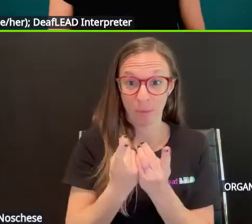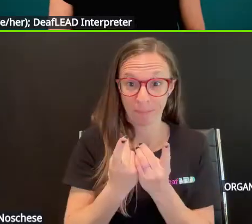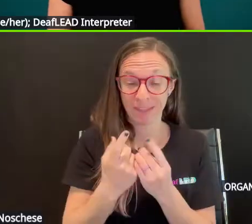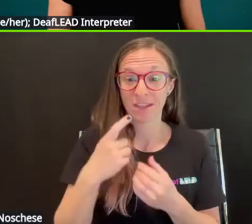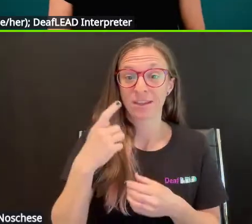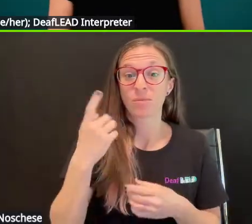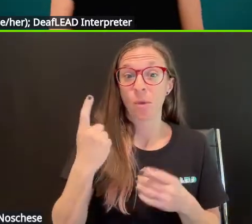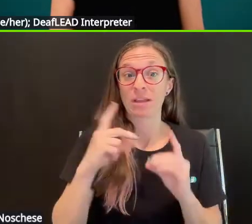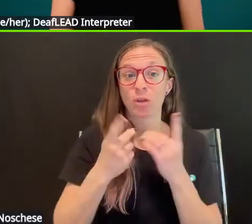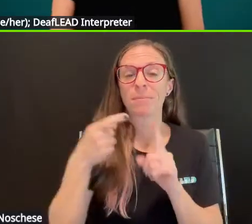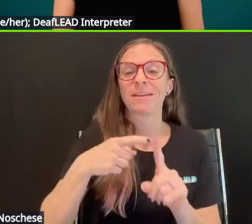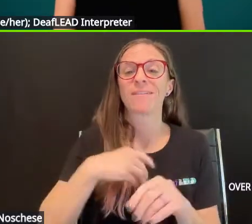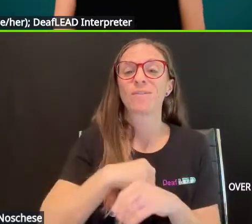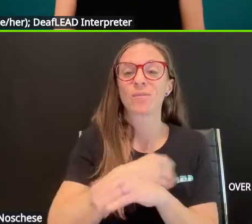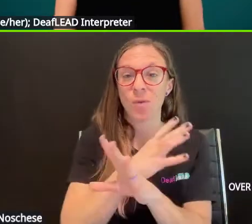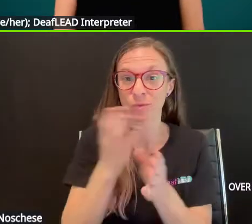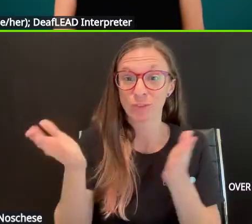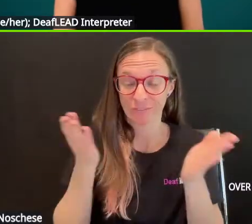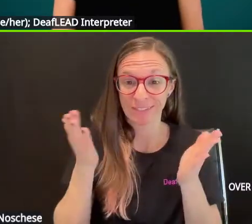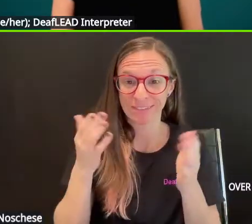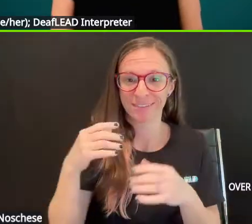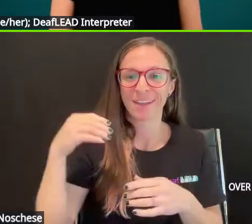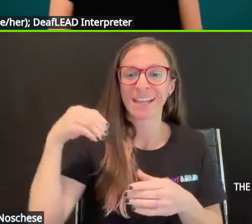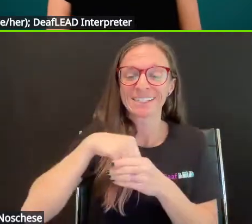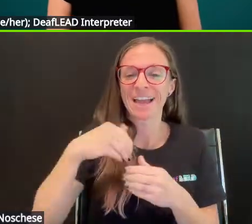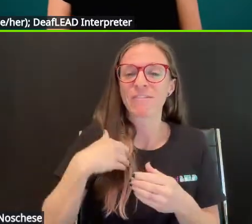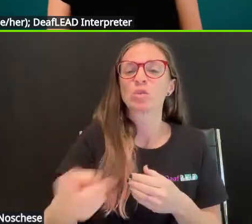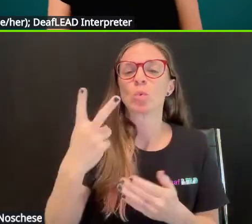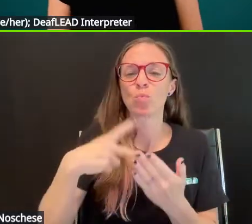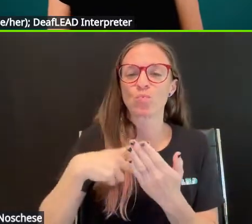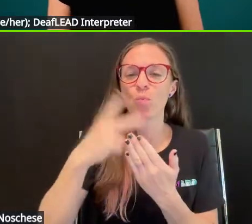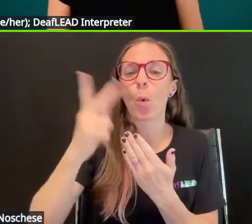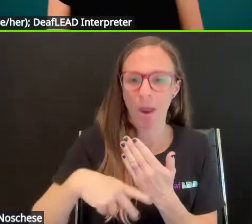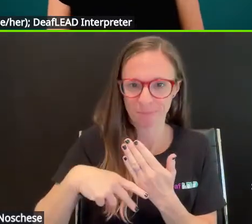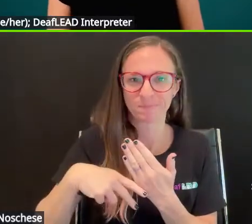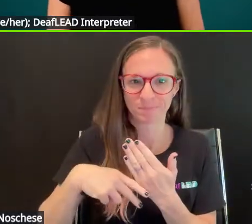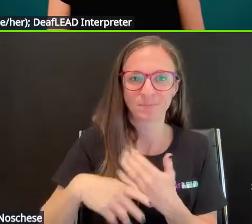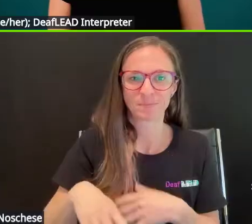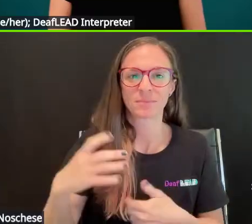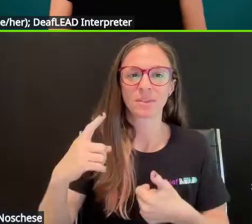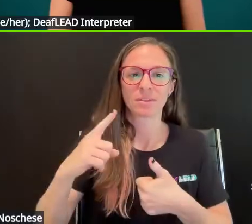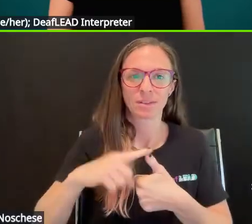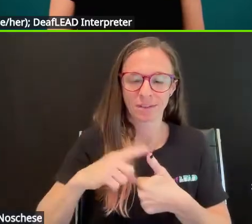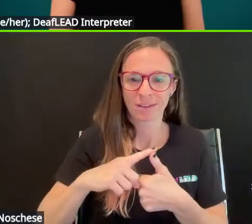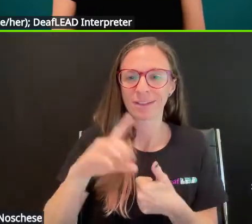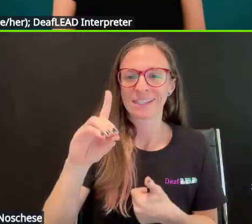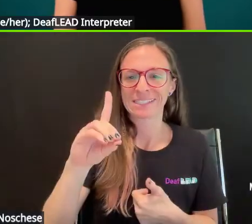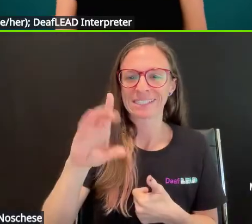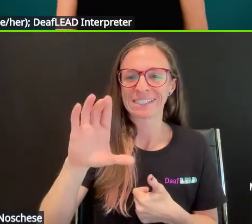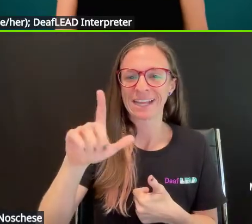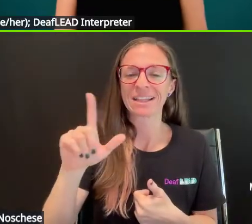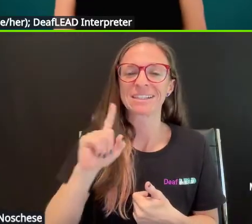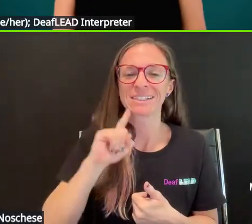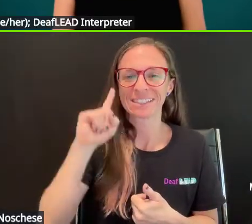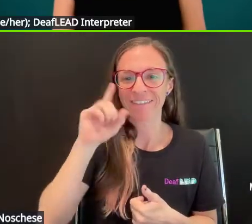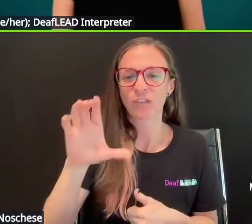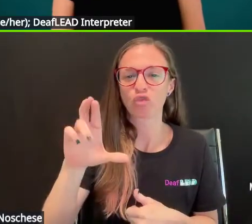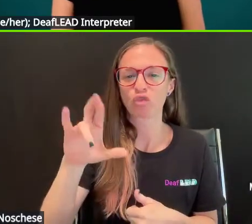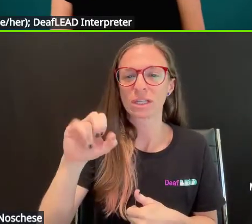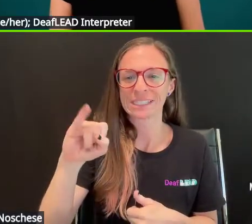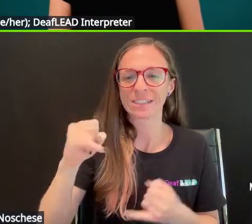Yes, thank you. So as mentioned, we have 12 departments. One of the departments is the Videophone crisis lines. We have